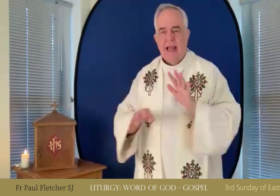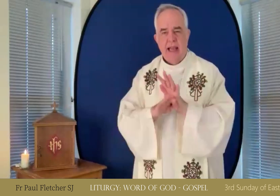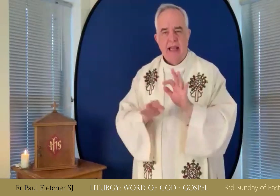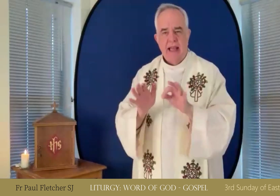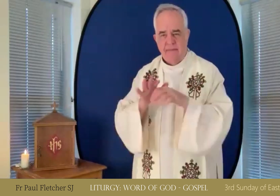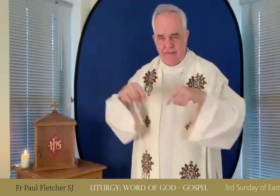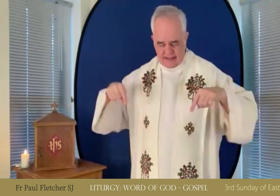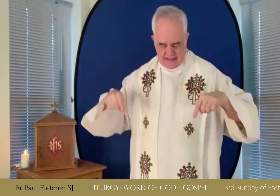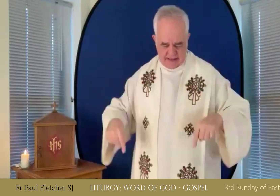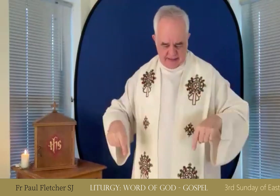each beat.